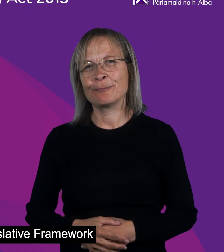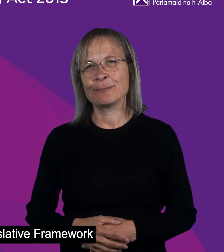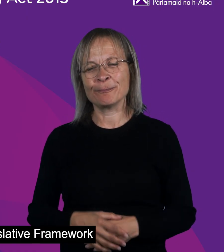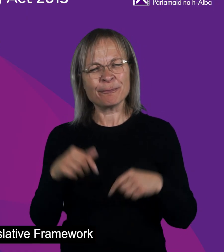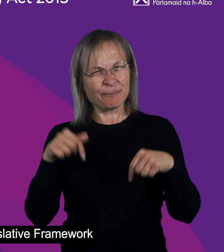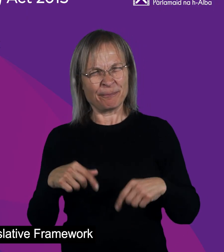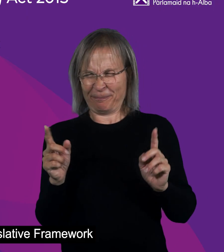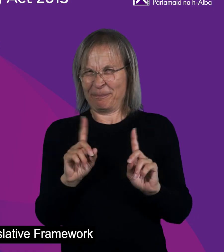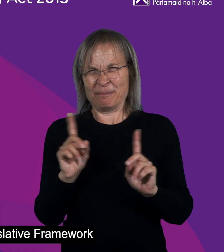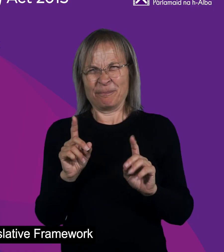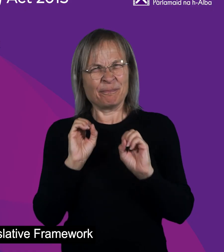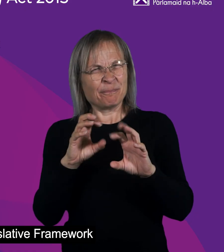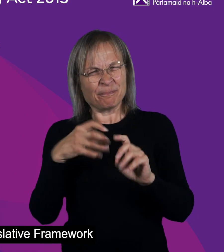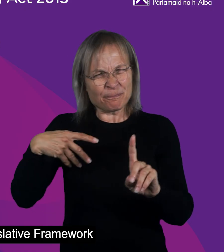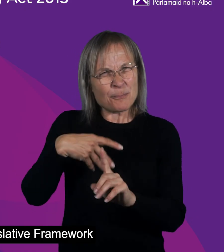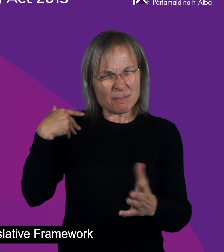Background and legislative framework.